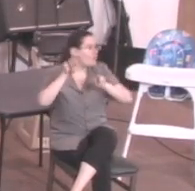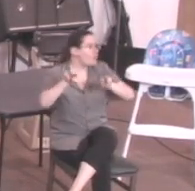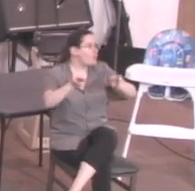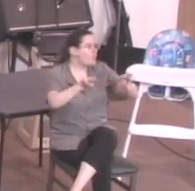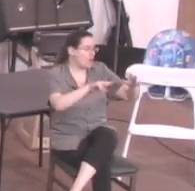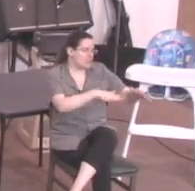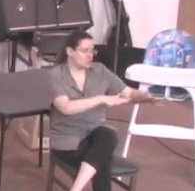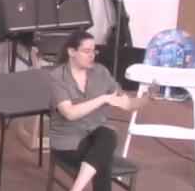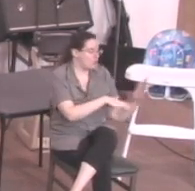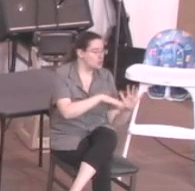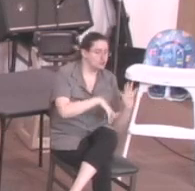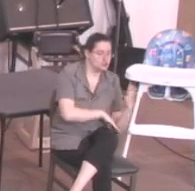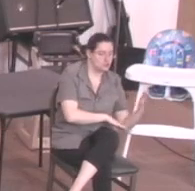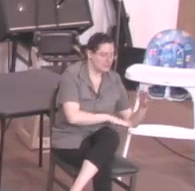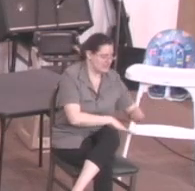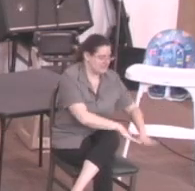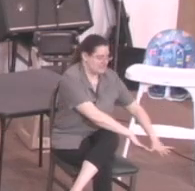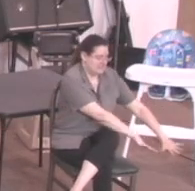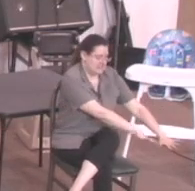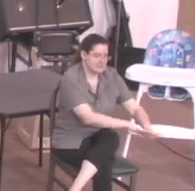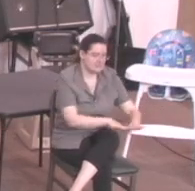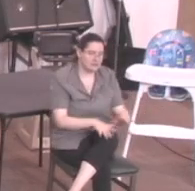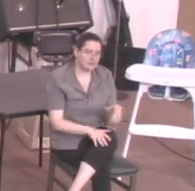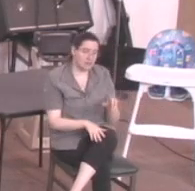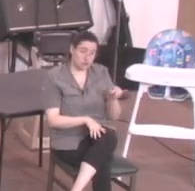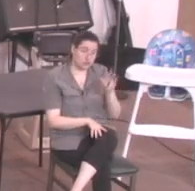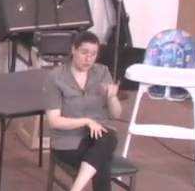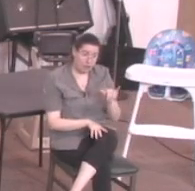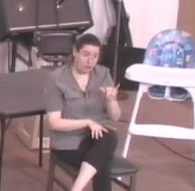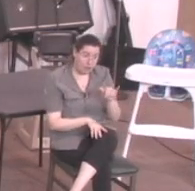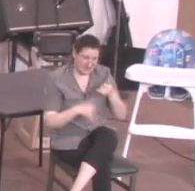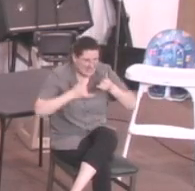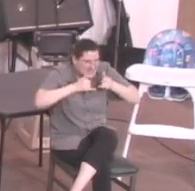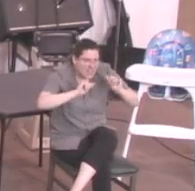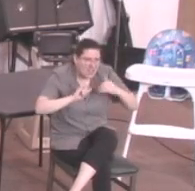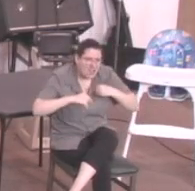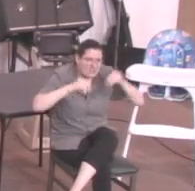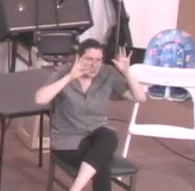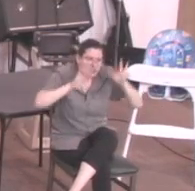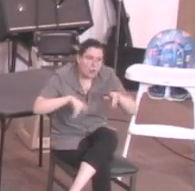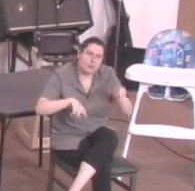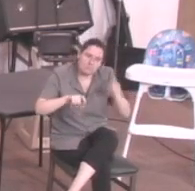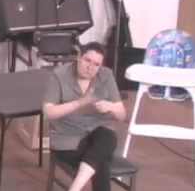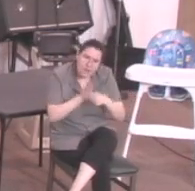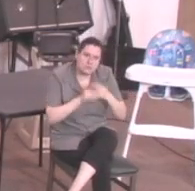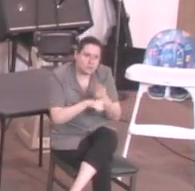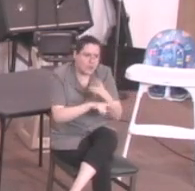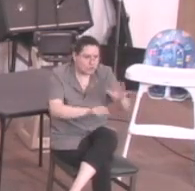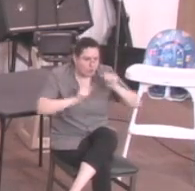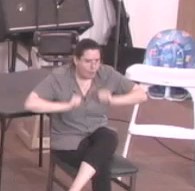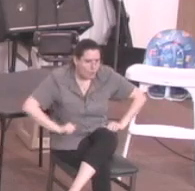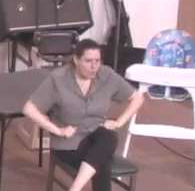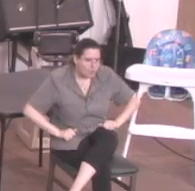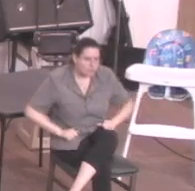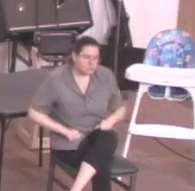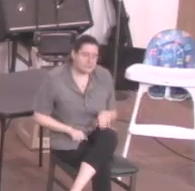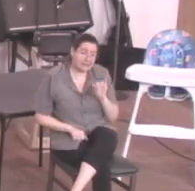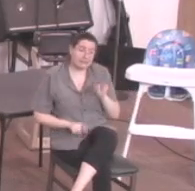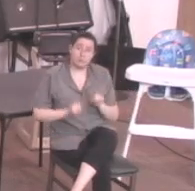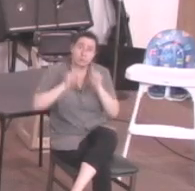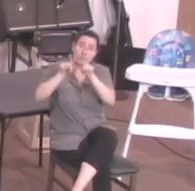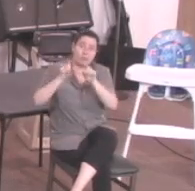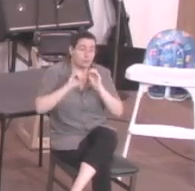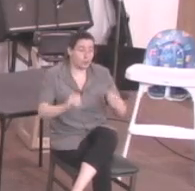up there. But even in July when we go up there, there's snow still up there. You got to wear your coats and stuff. You freeze to death up